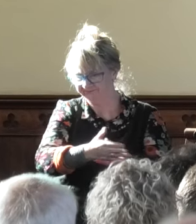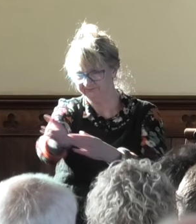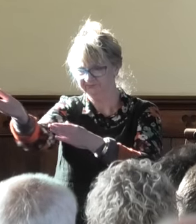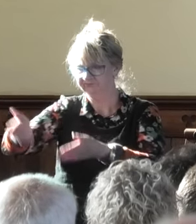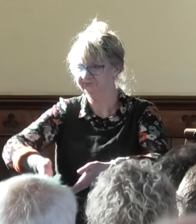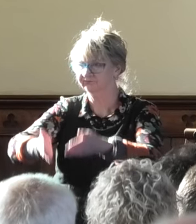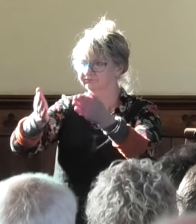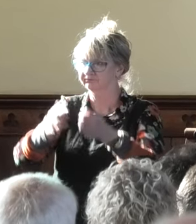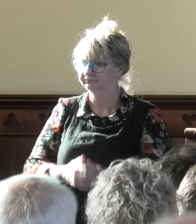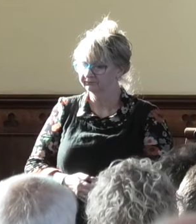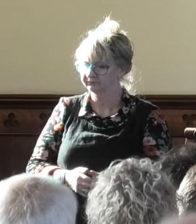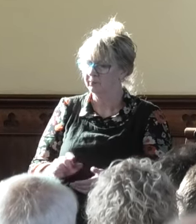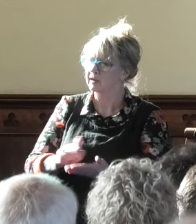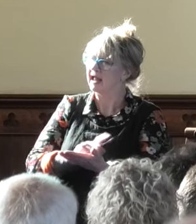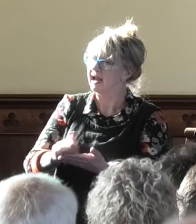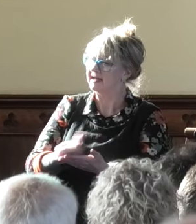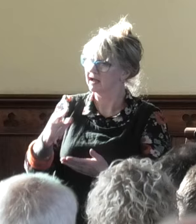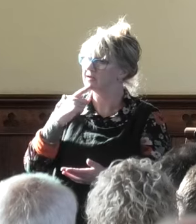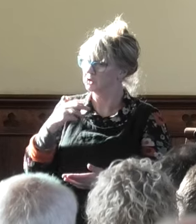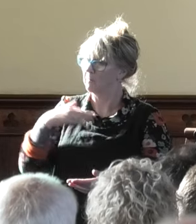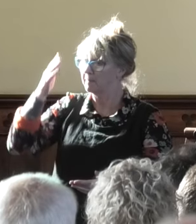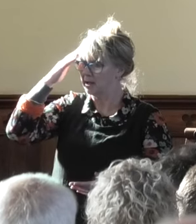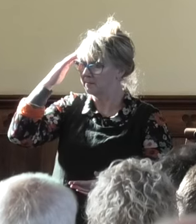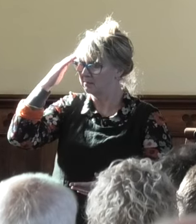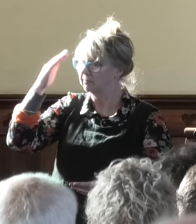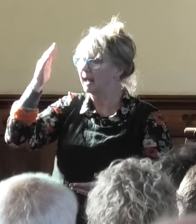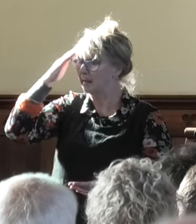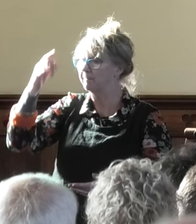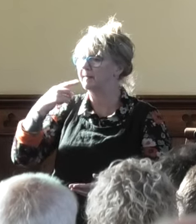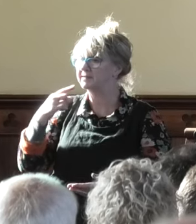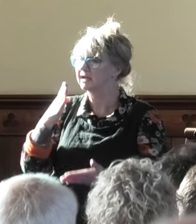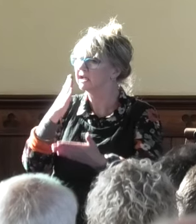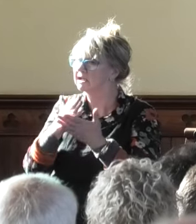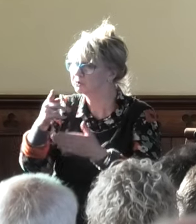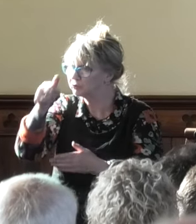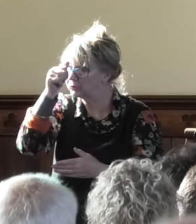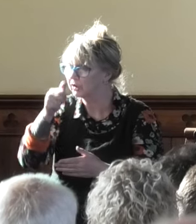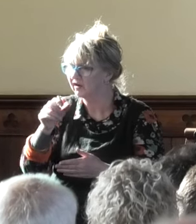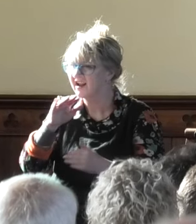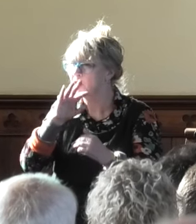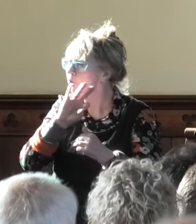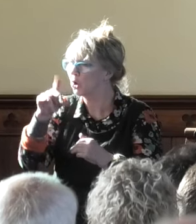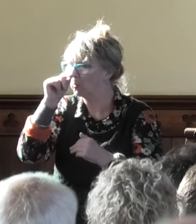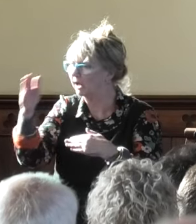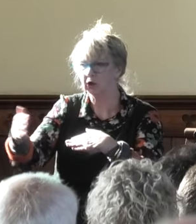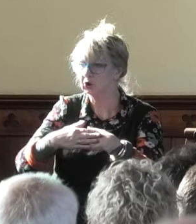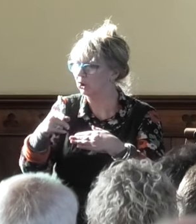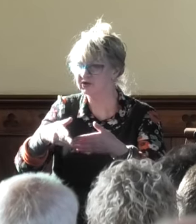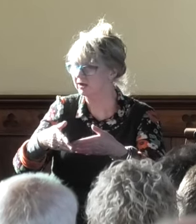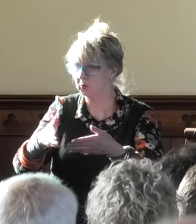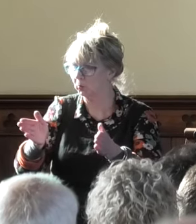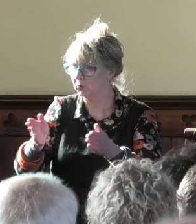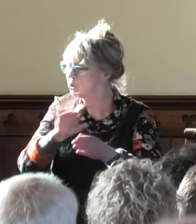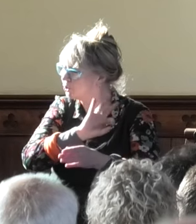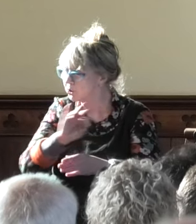with our mum, I shared that verse and mum said, it's true, you know. No one can close that door that Jesus has opened. We can't